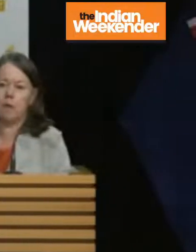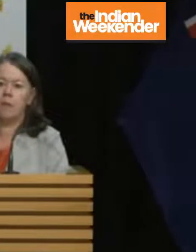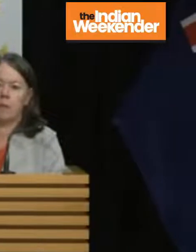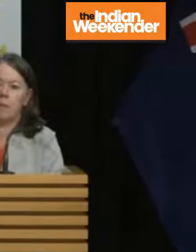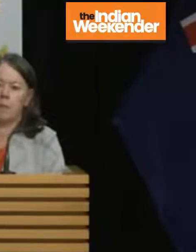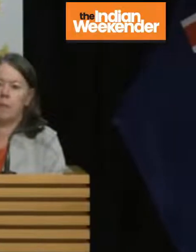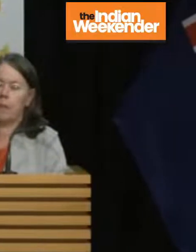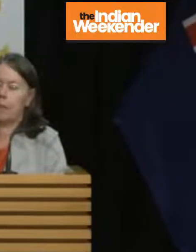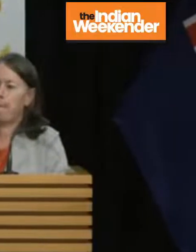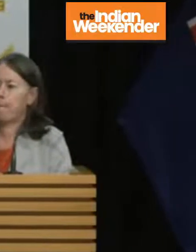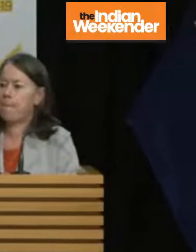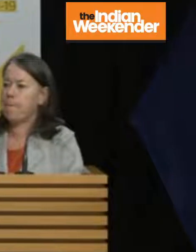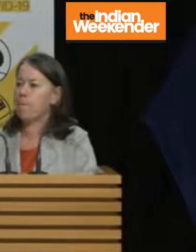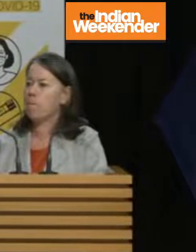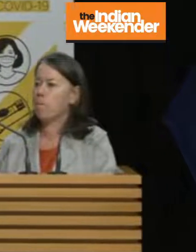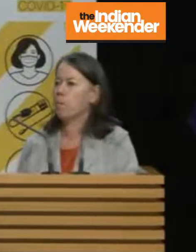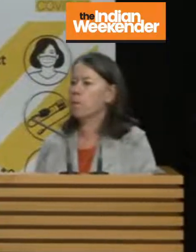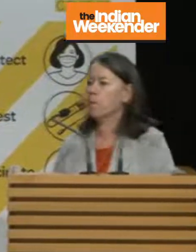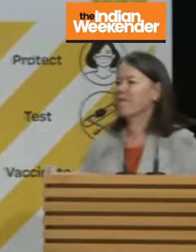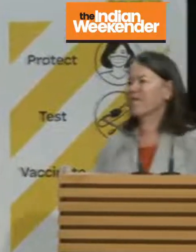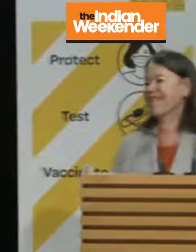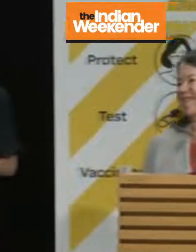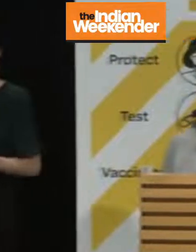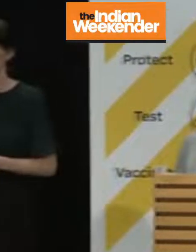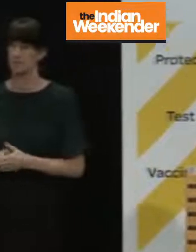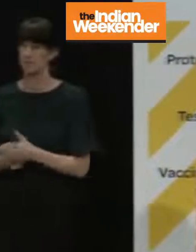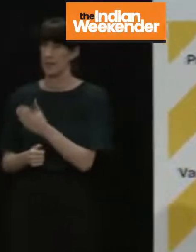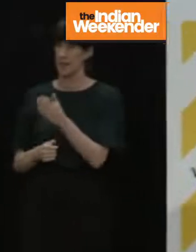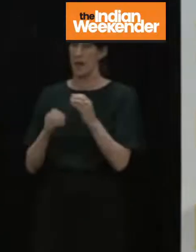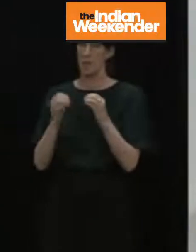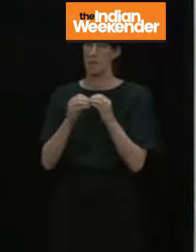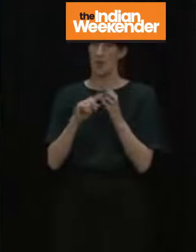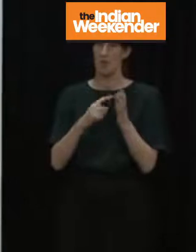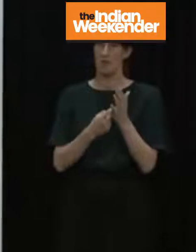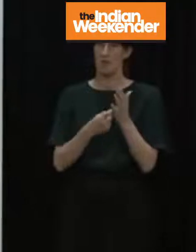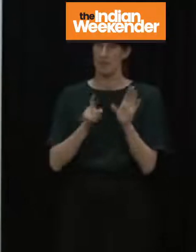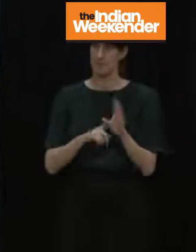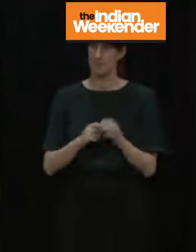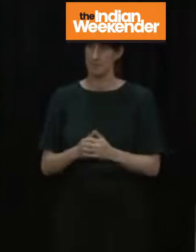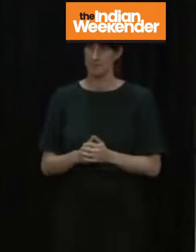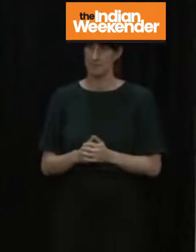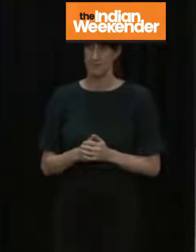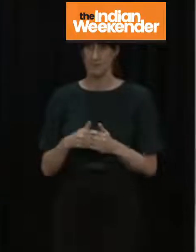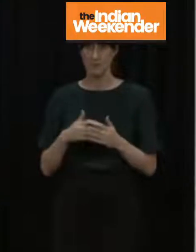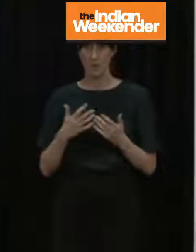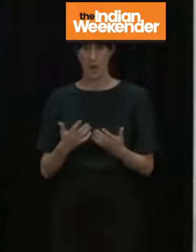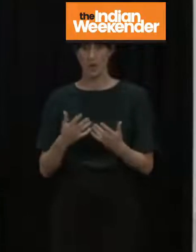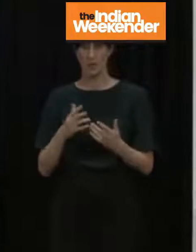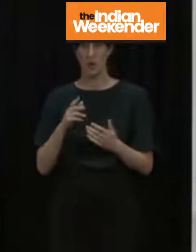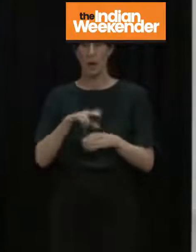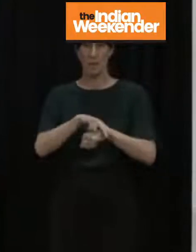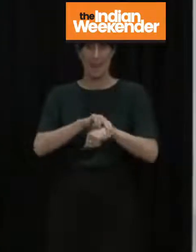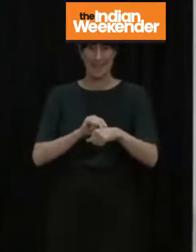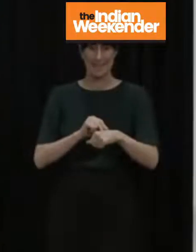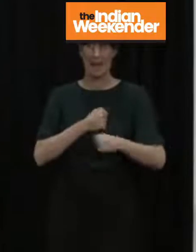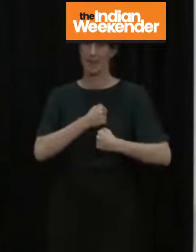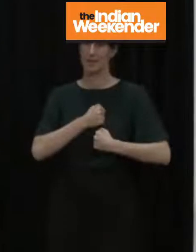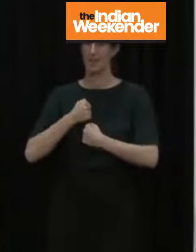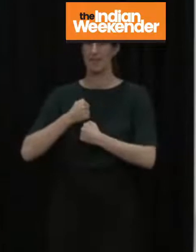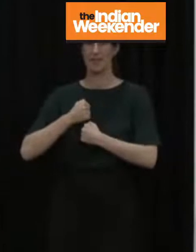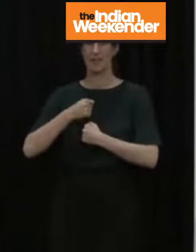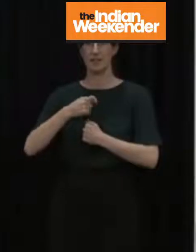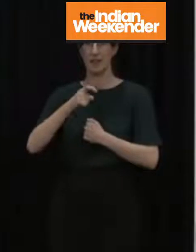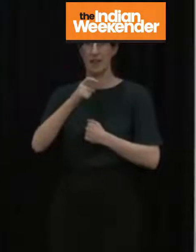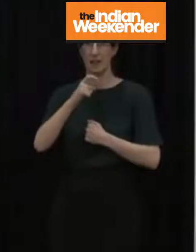advice. Barry. On the vaccine mandate for the police and the defence force, about